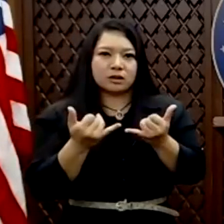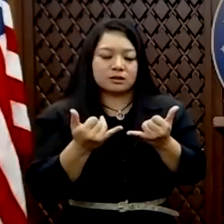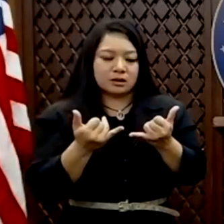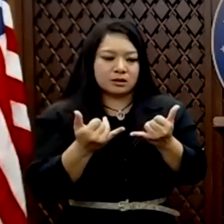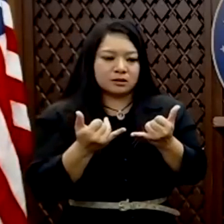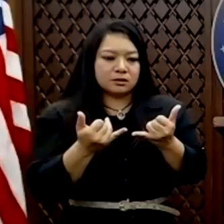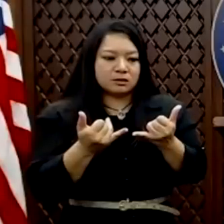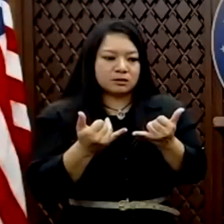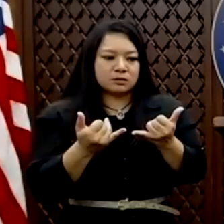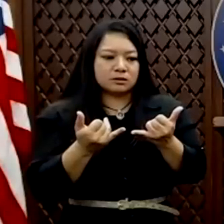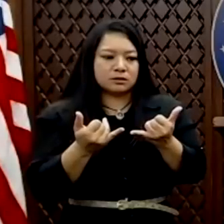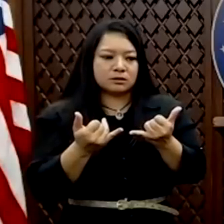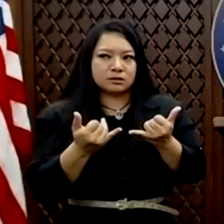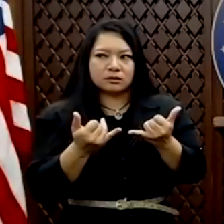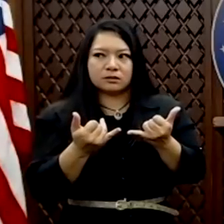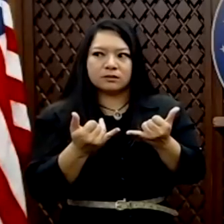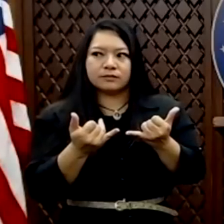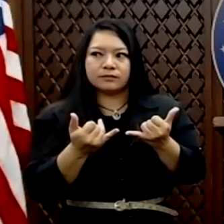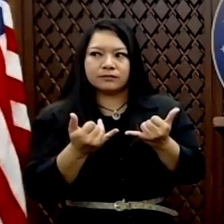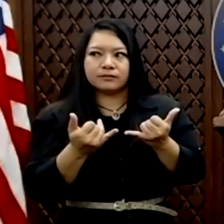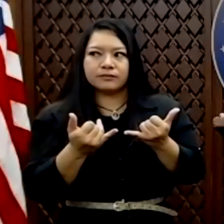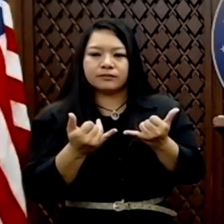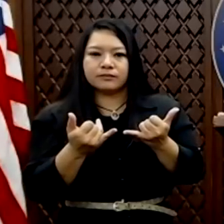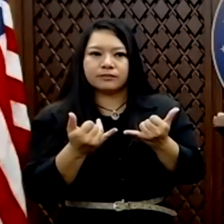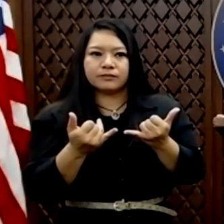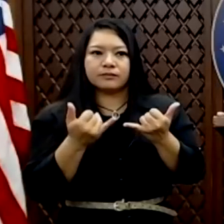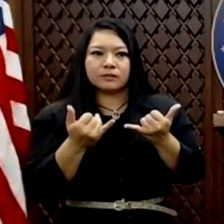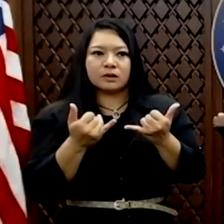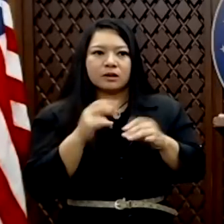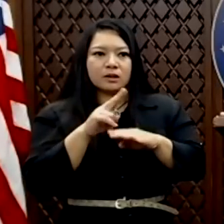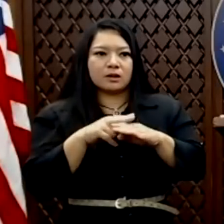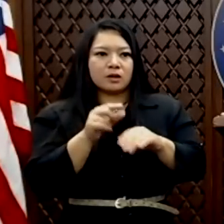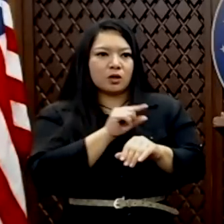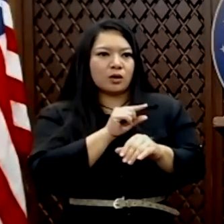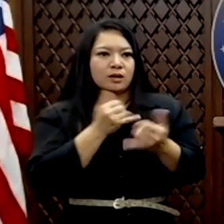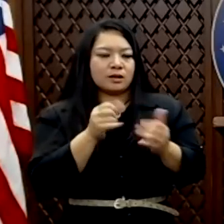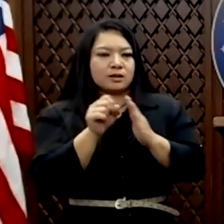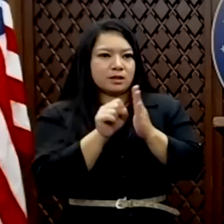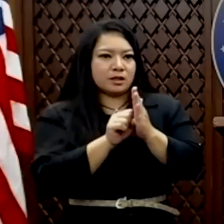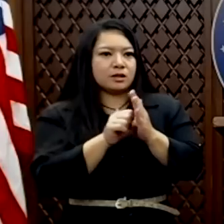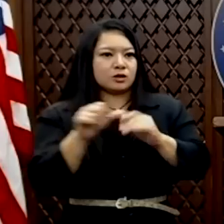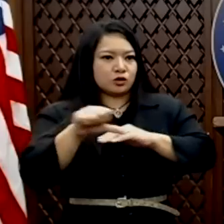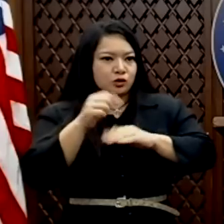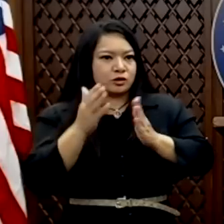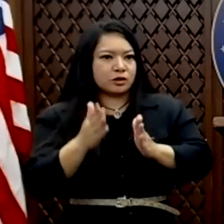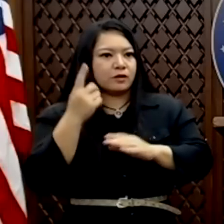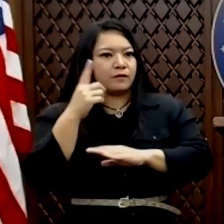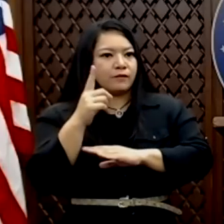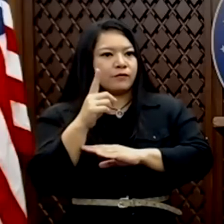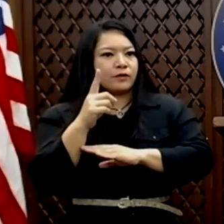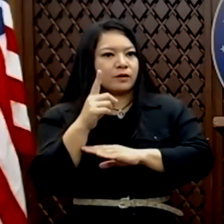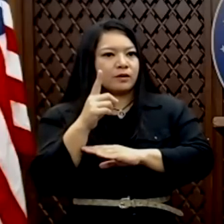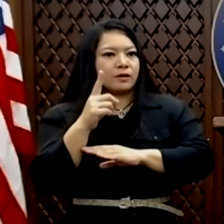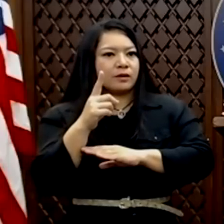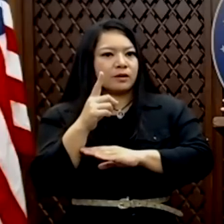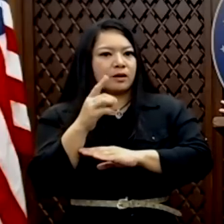inactivated. He is now the National Guard state surgeon for my operations.